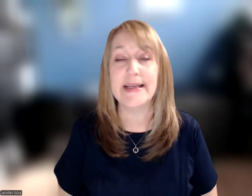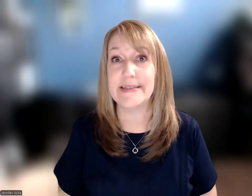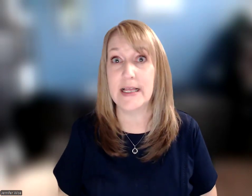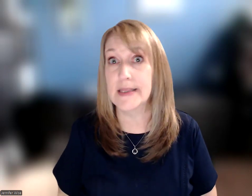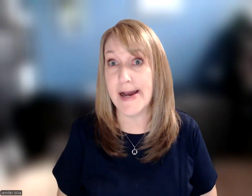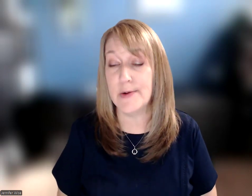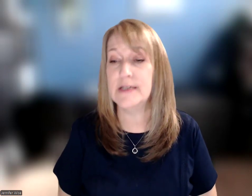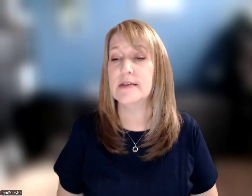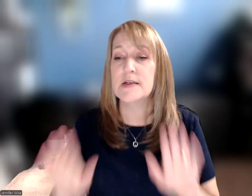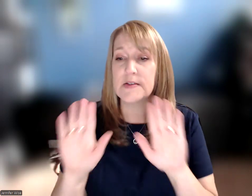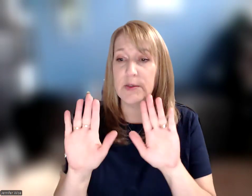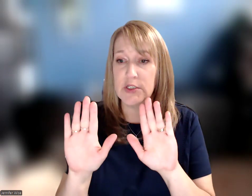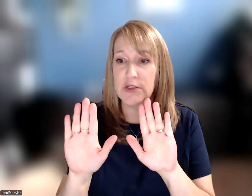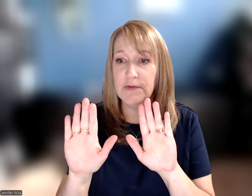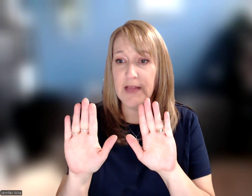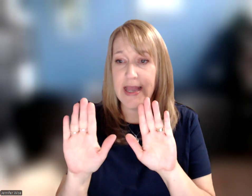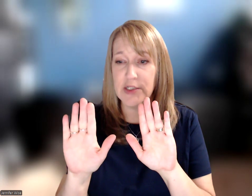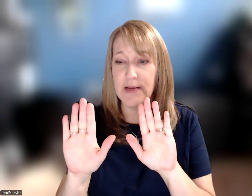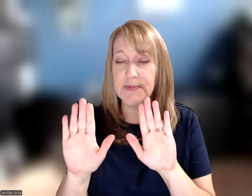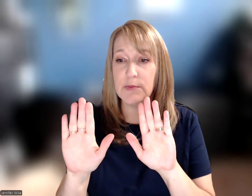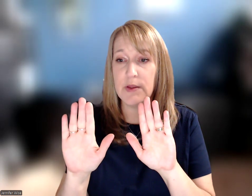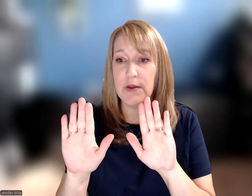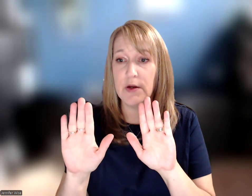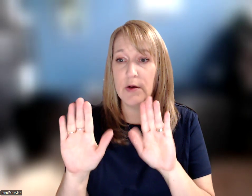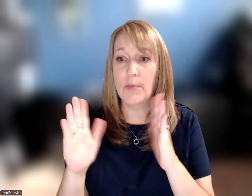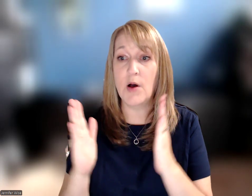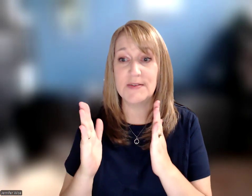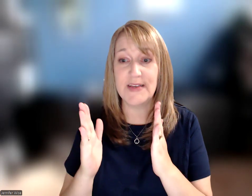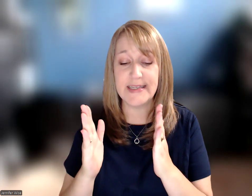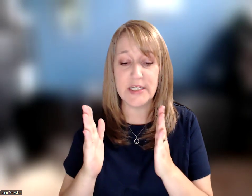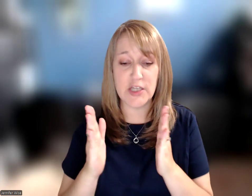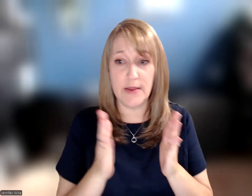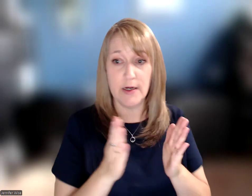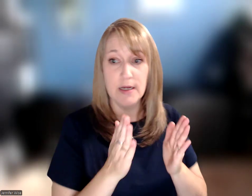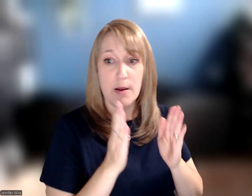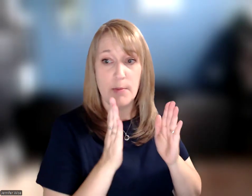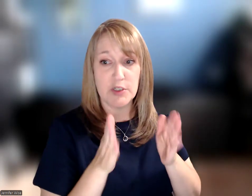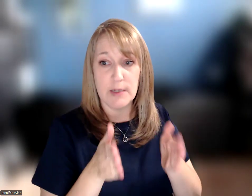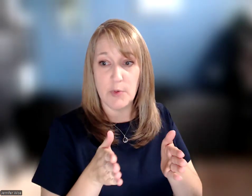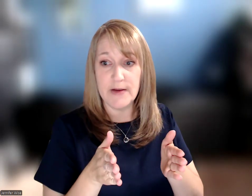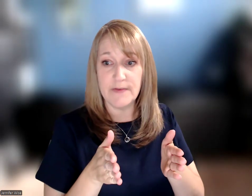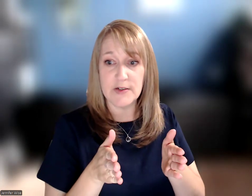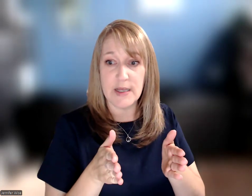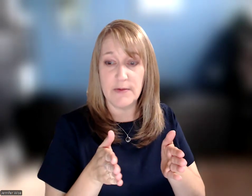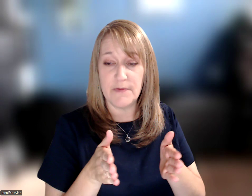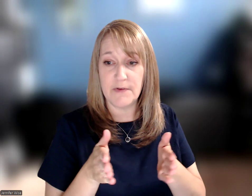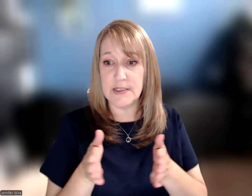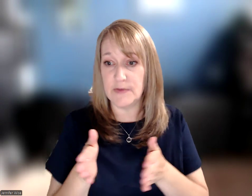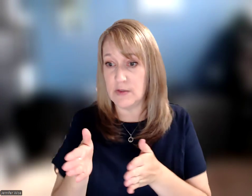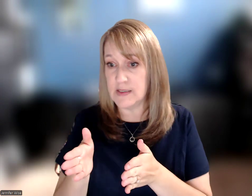it's allowed. So you want two flat hand shapes with your palms facing each other, but you're going to point your fingers out in front of you this